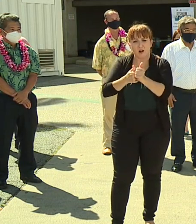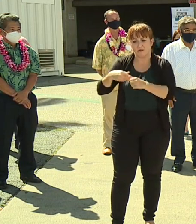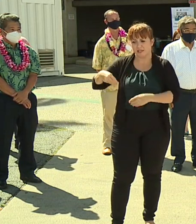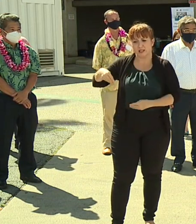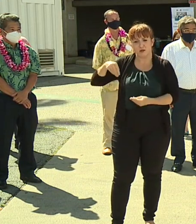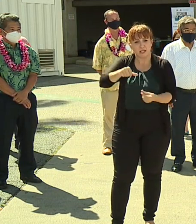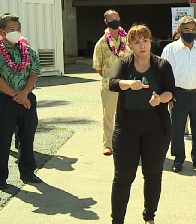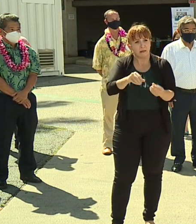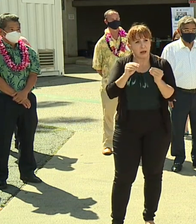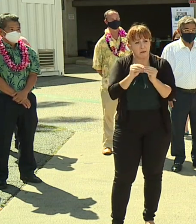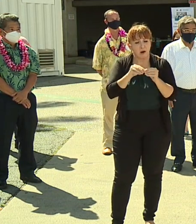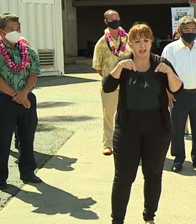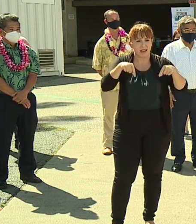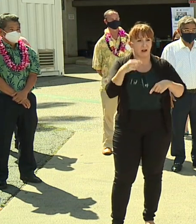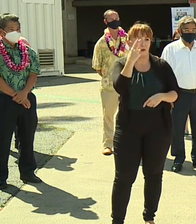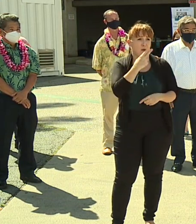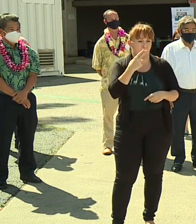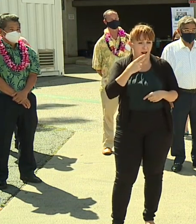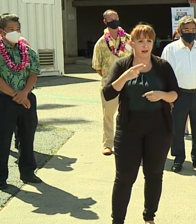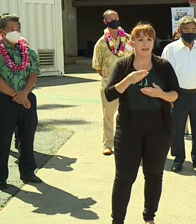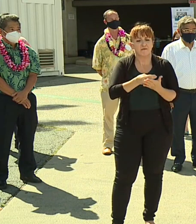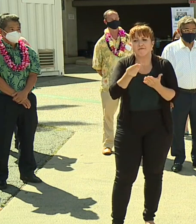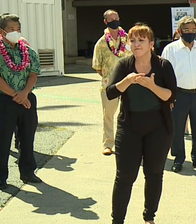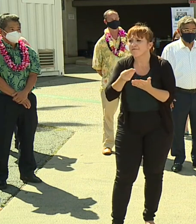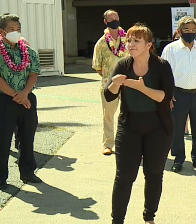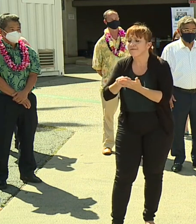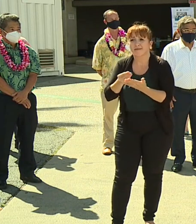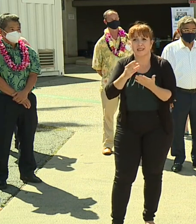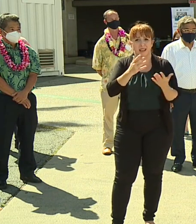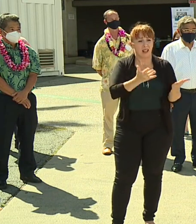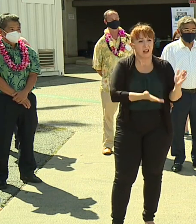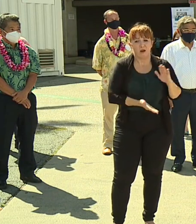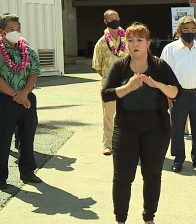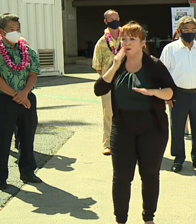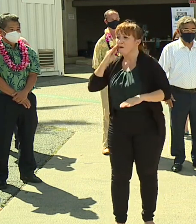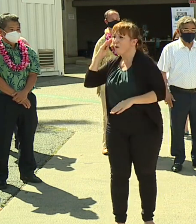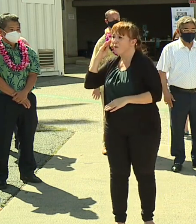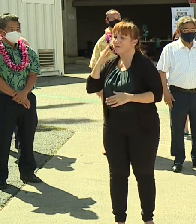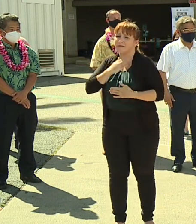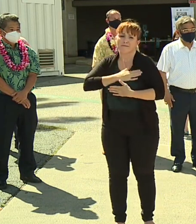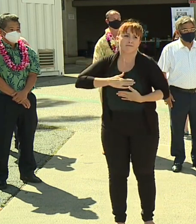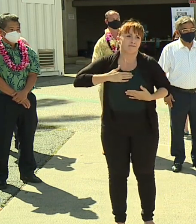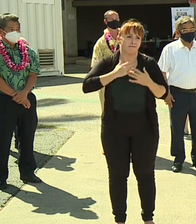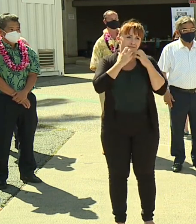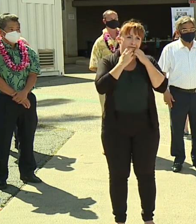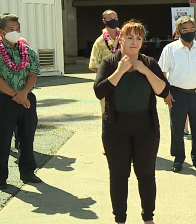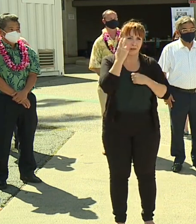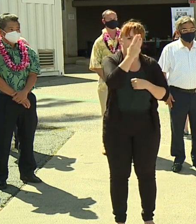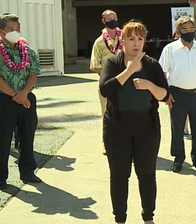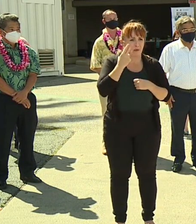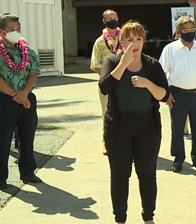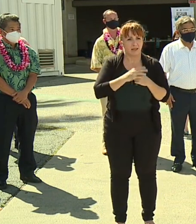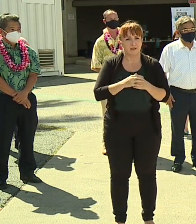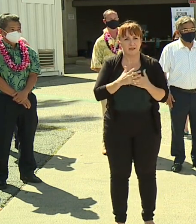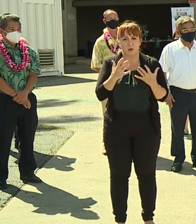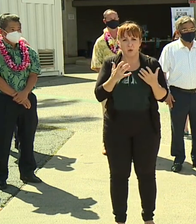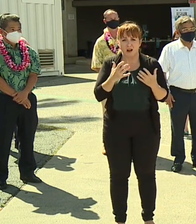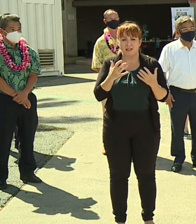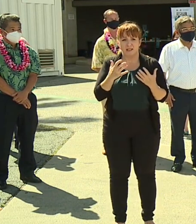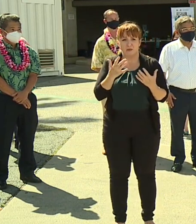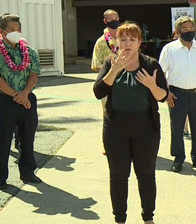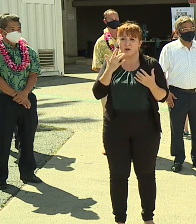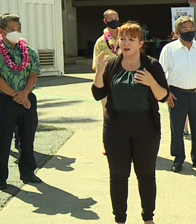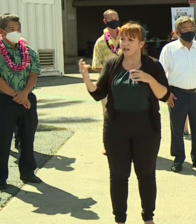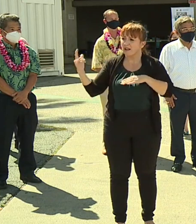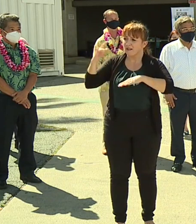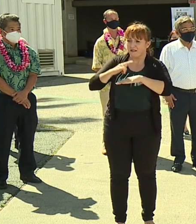money in Hawaii, and they go home very appreciative of their experience. And we'd like them to go home without having to quarantine for